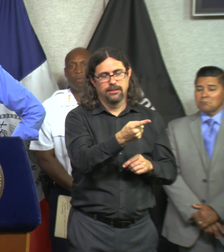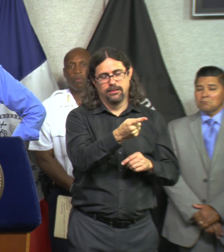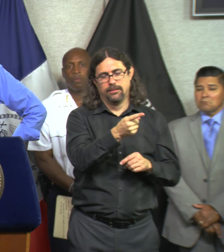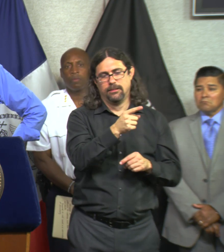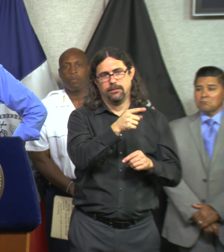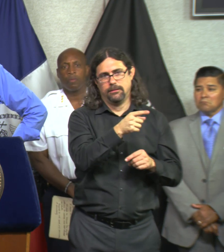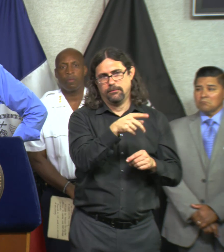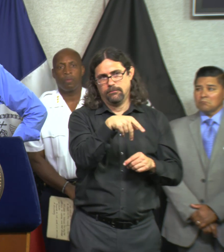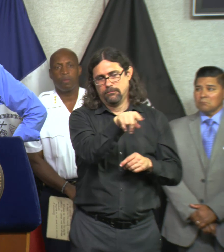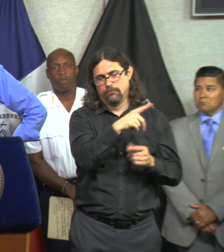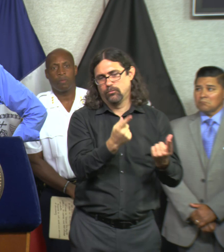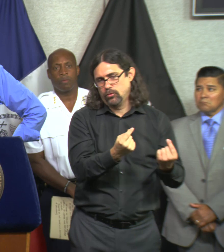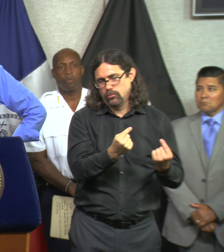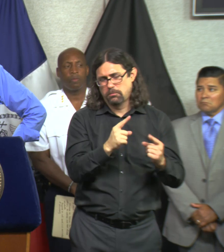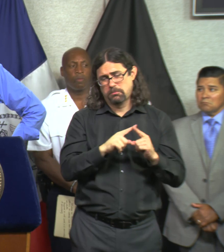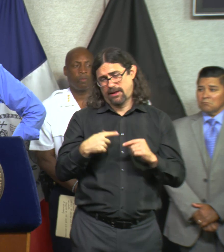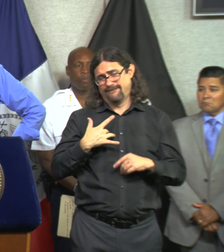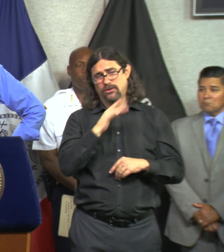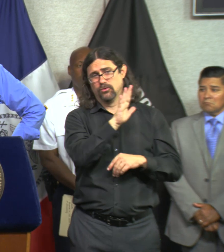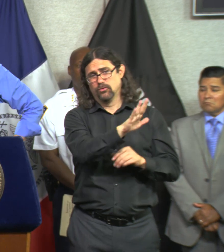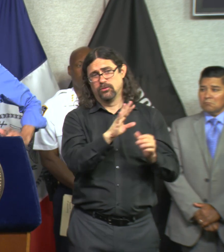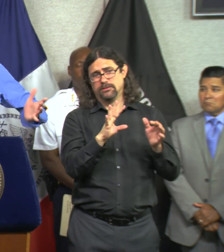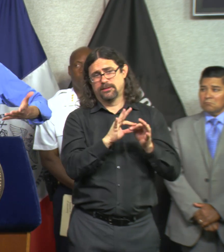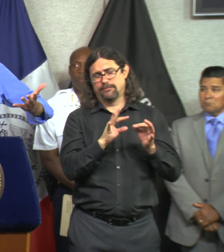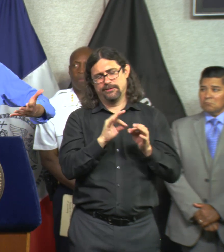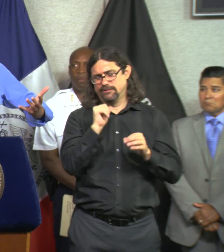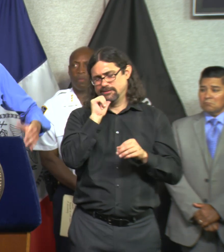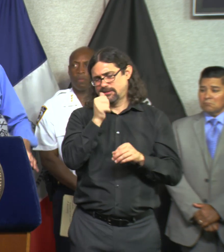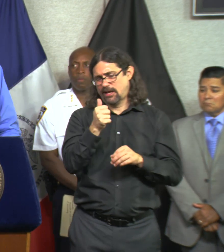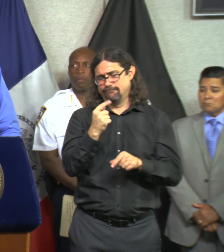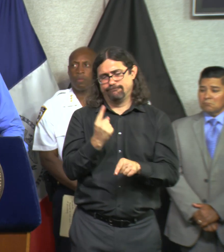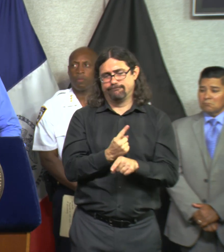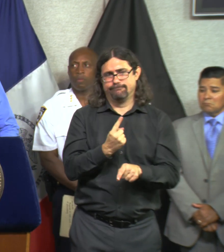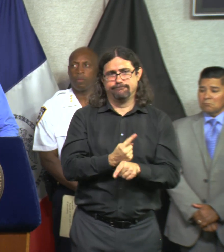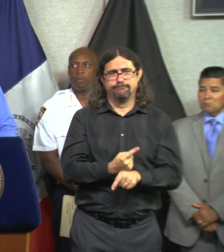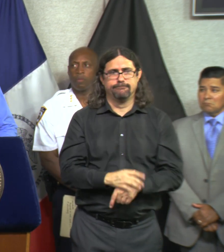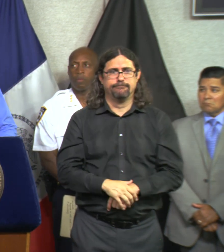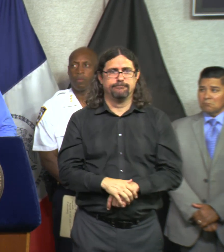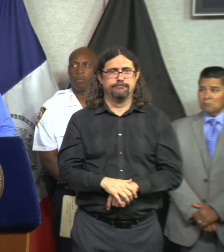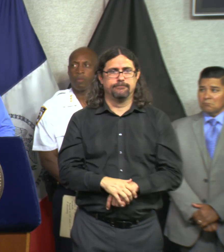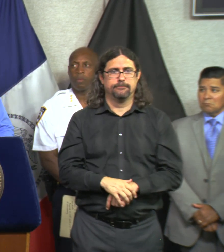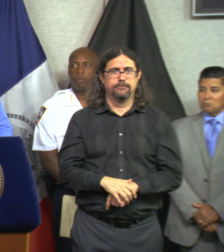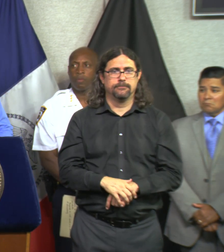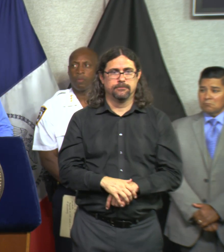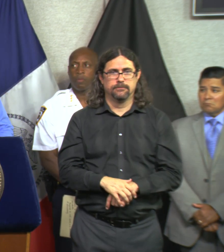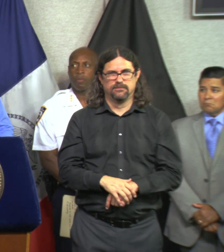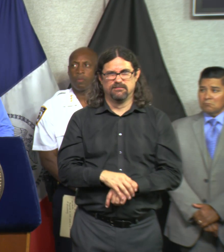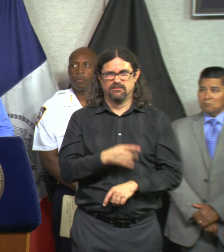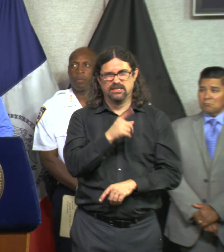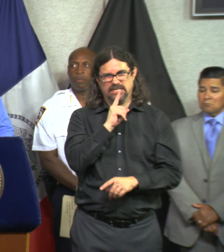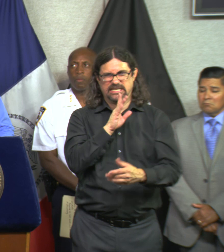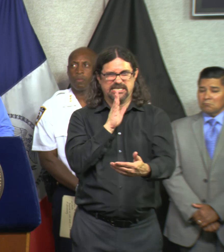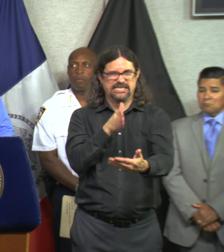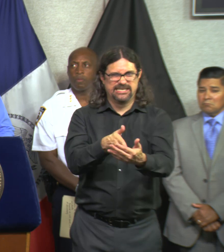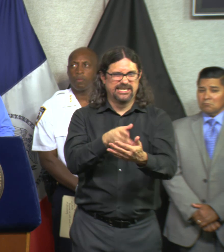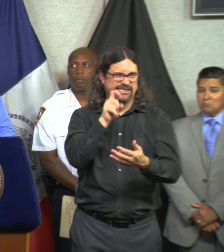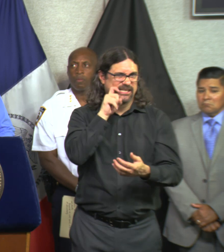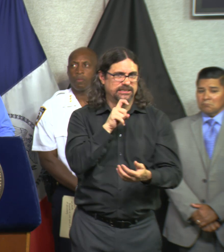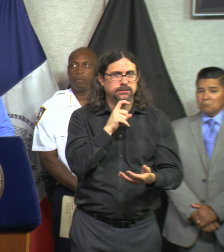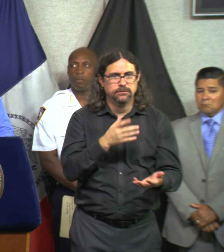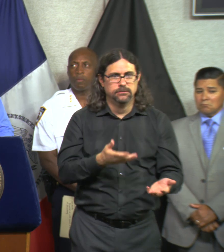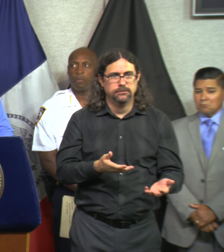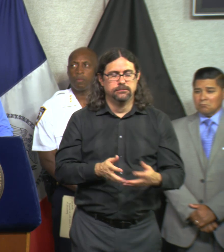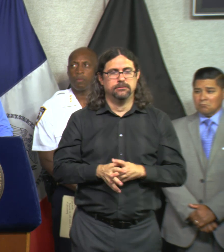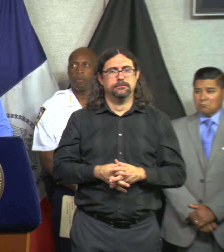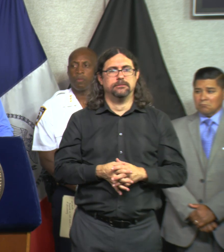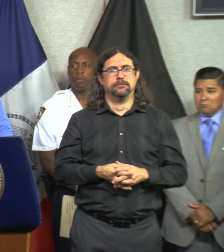inappropriate and sexist, and I haven't even seen, a transcript of all the other things, but apparently it's quite extensive and it's really inappropriate,